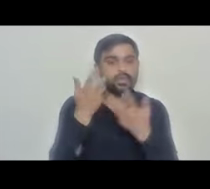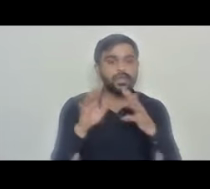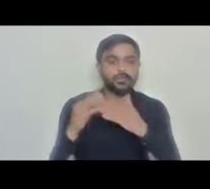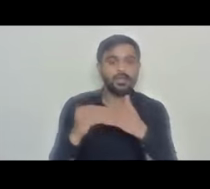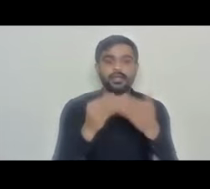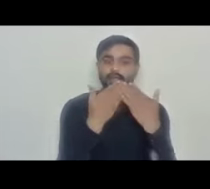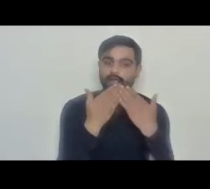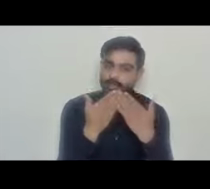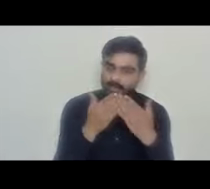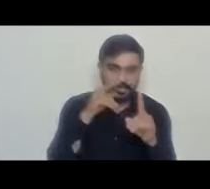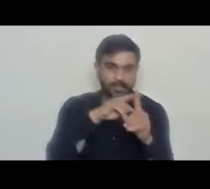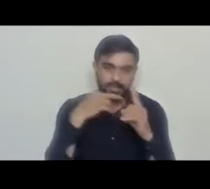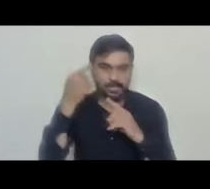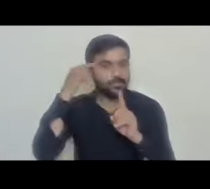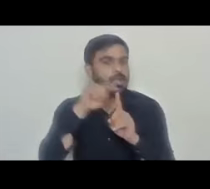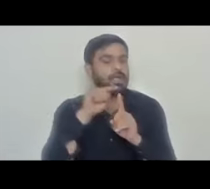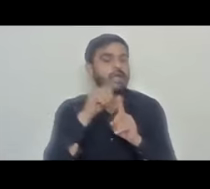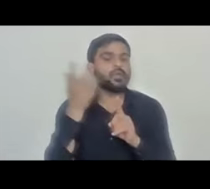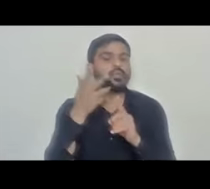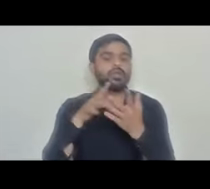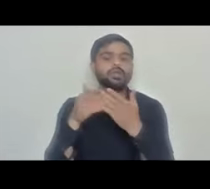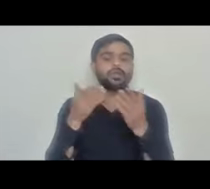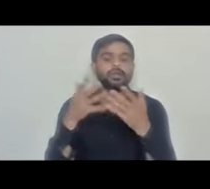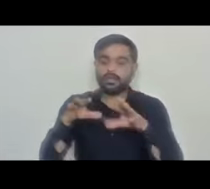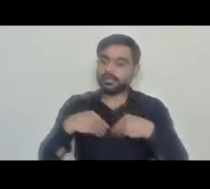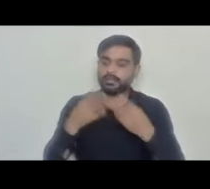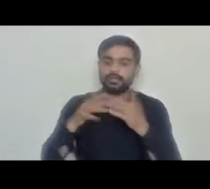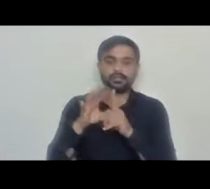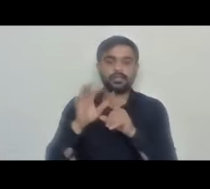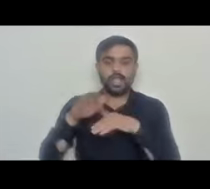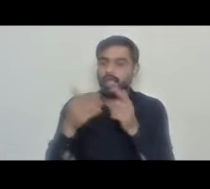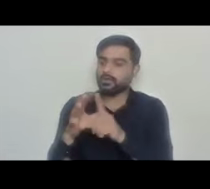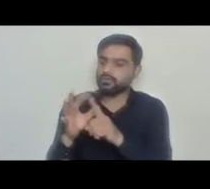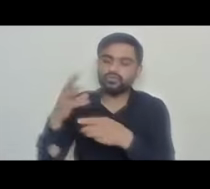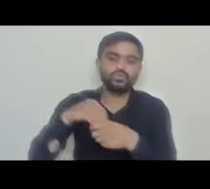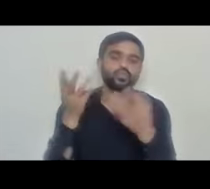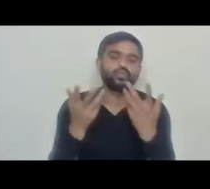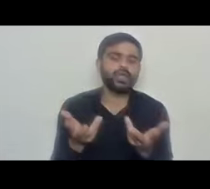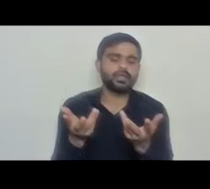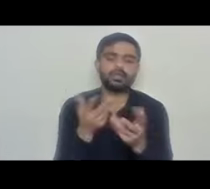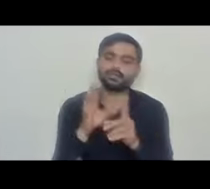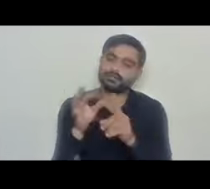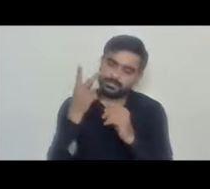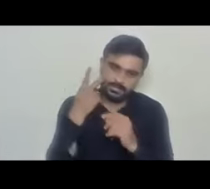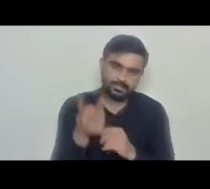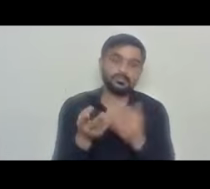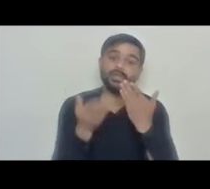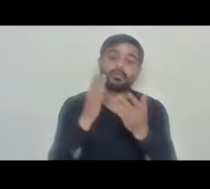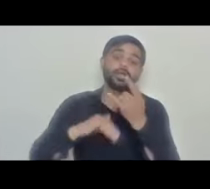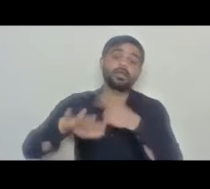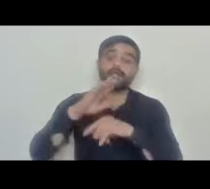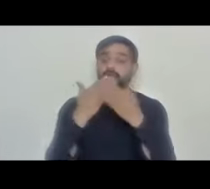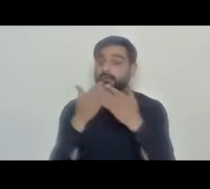academic circles, from when it was conceived and how it has gone and why, maybe, depending on the scope of your